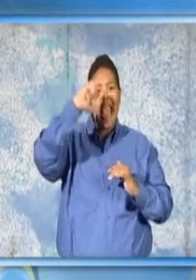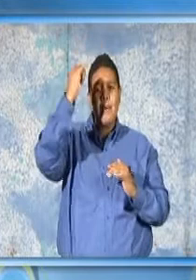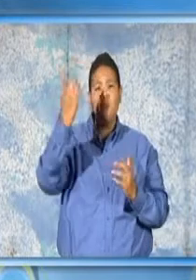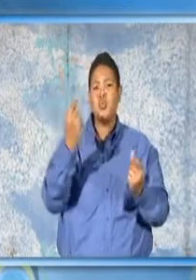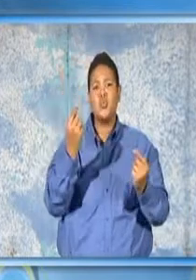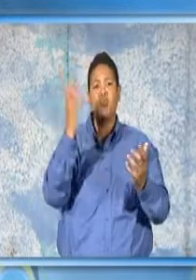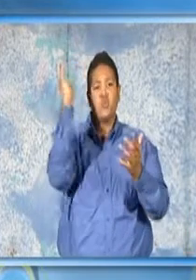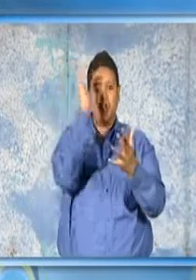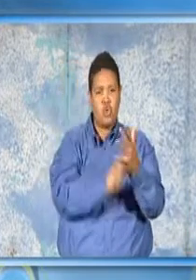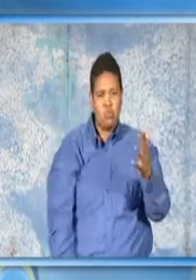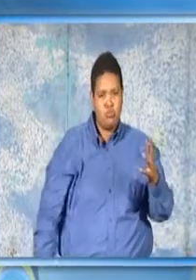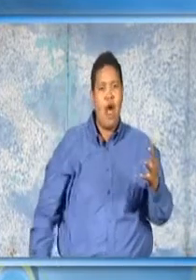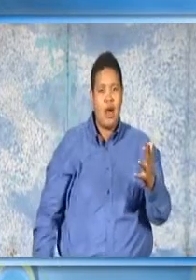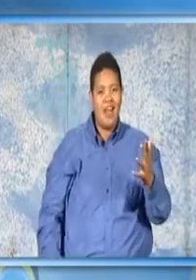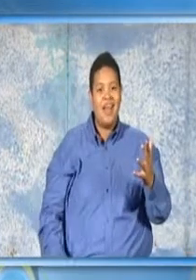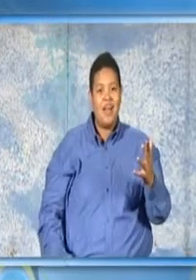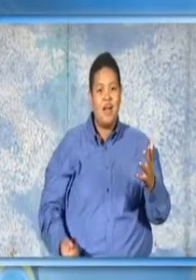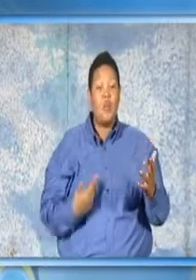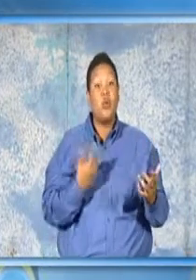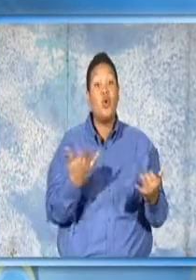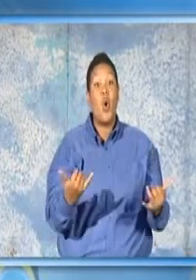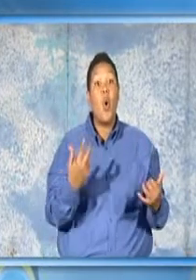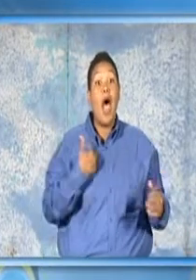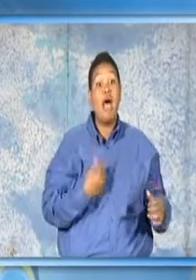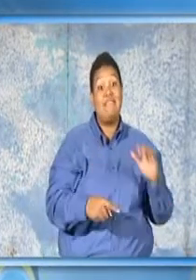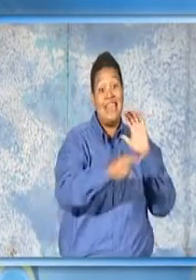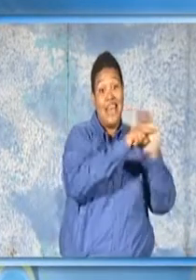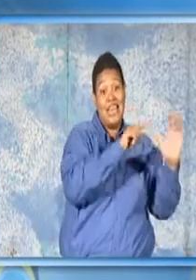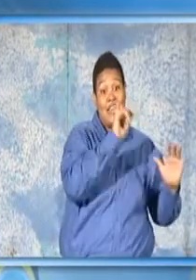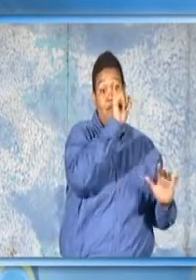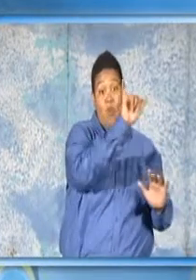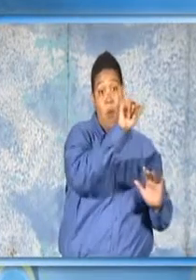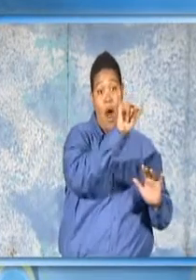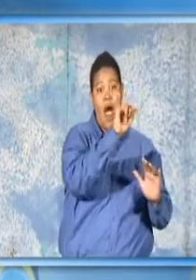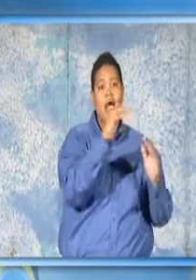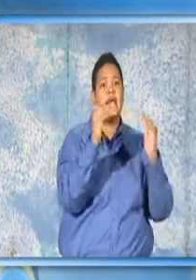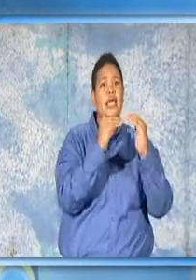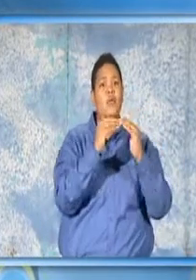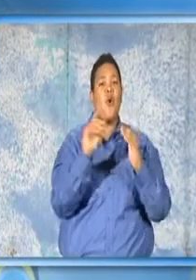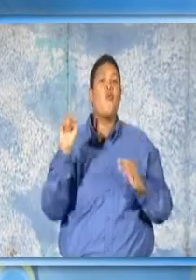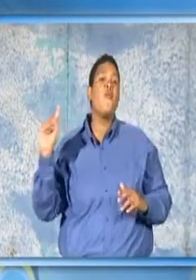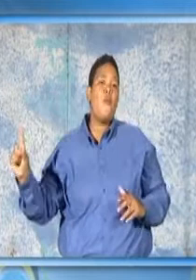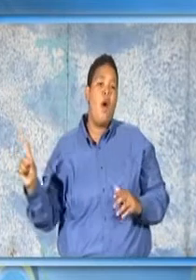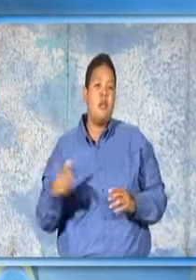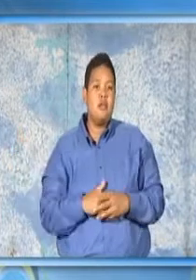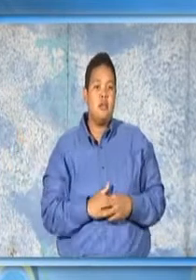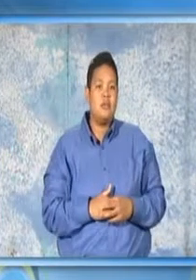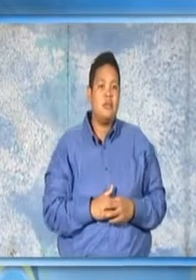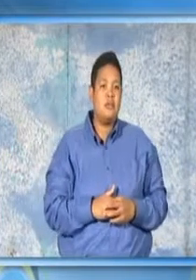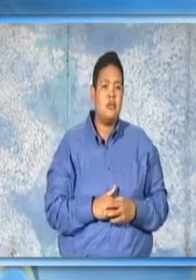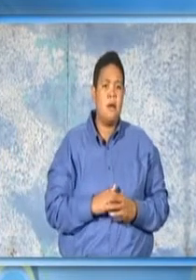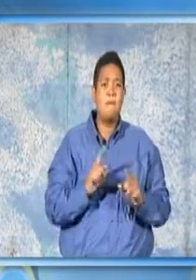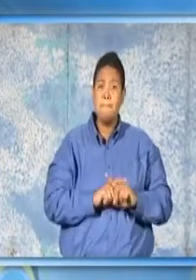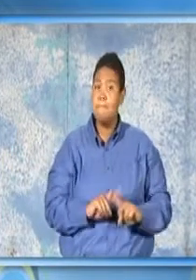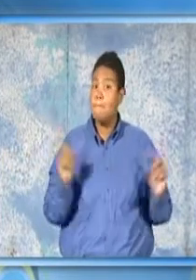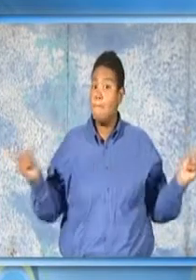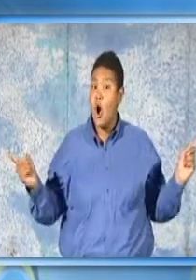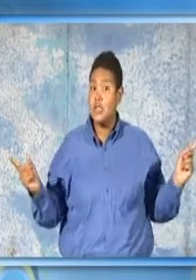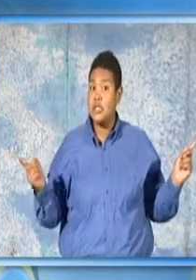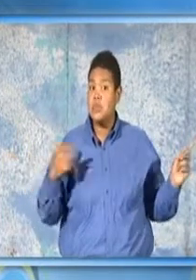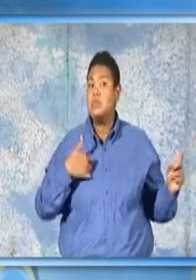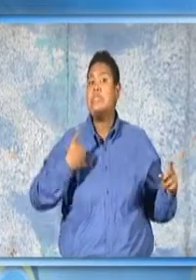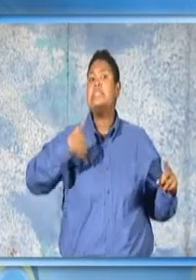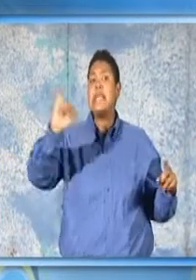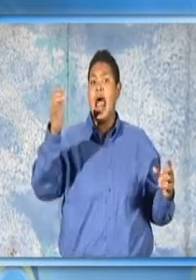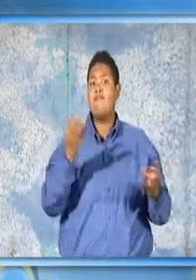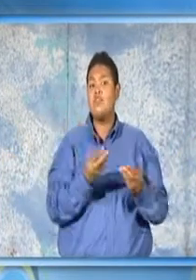subtract. We now have negative y being equal to 1. But we still have to